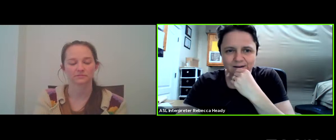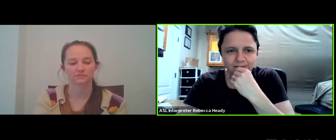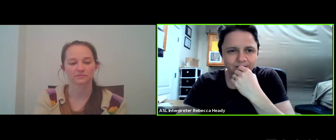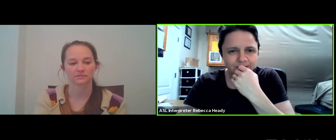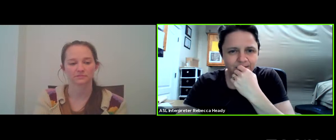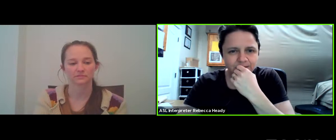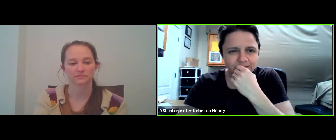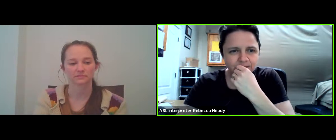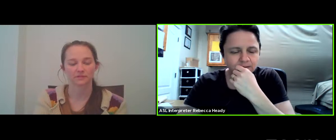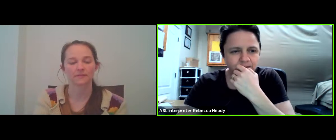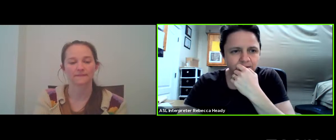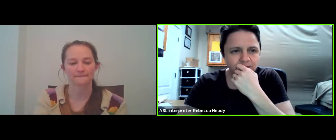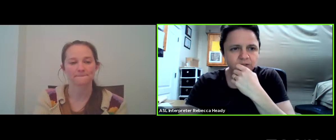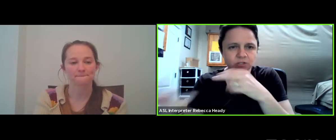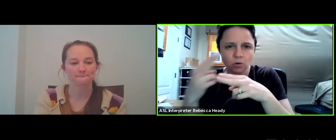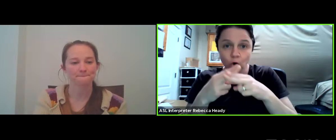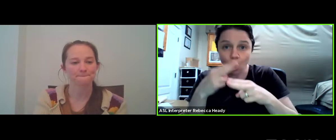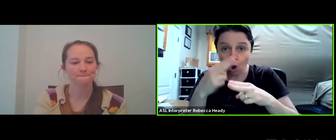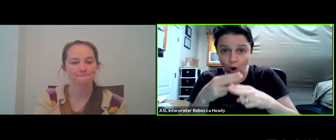okay.